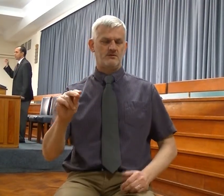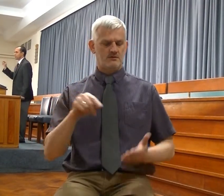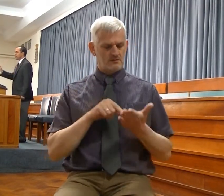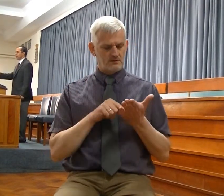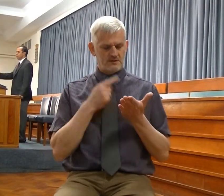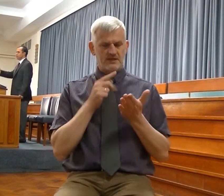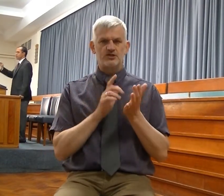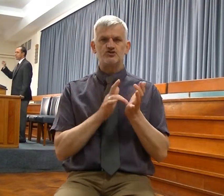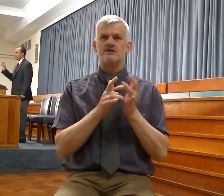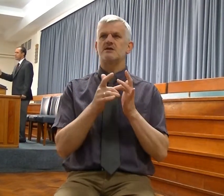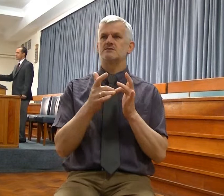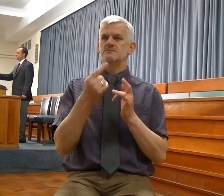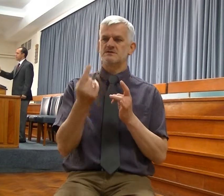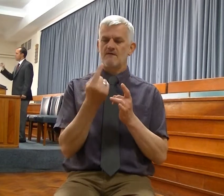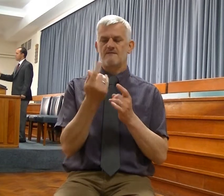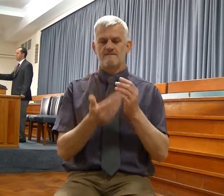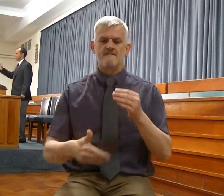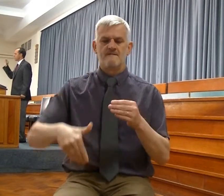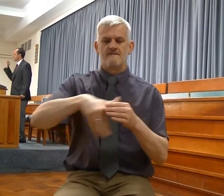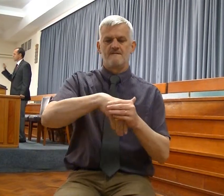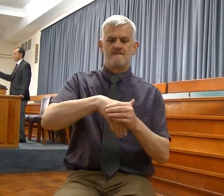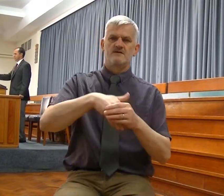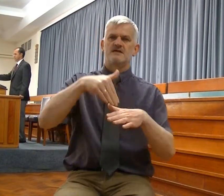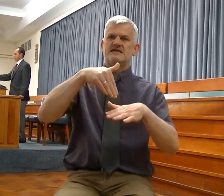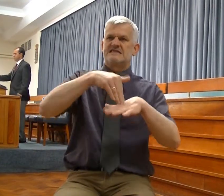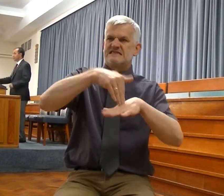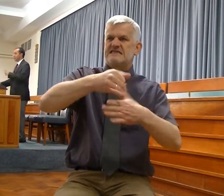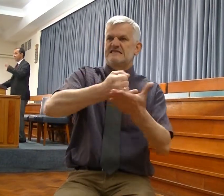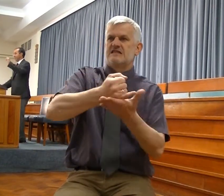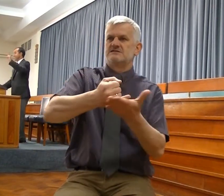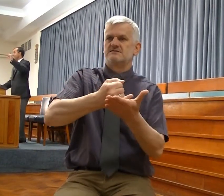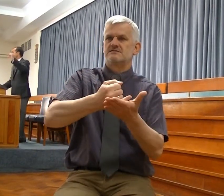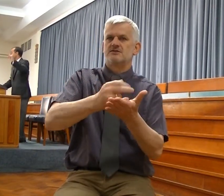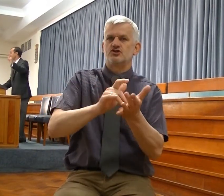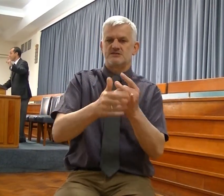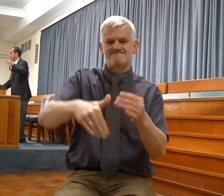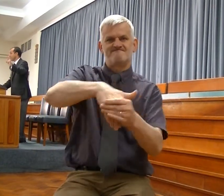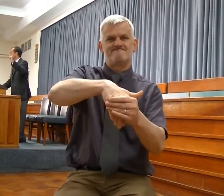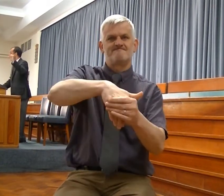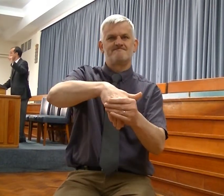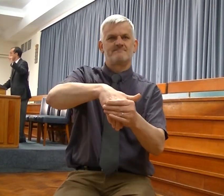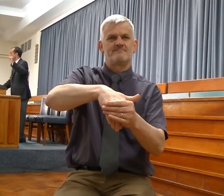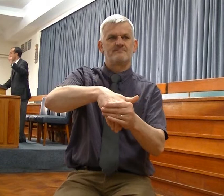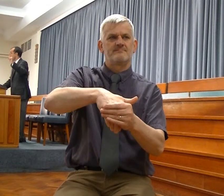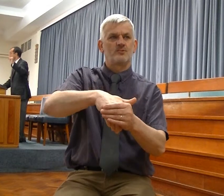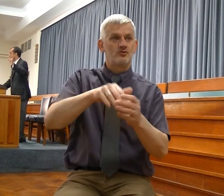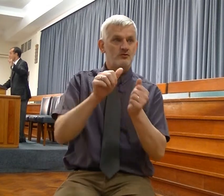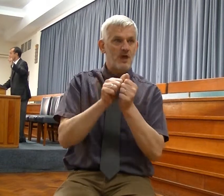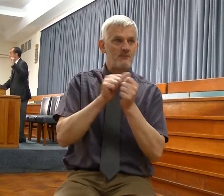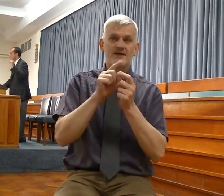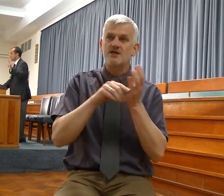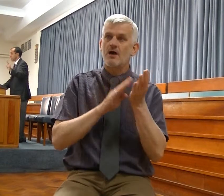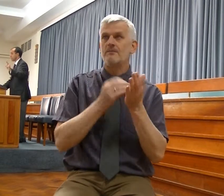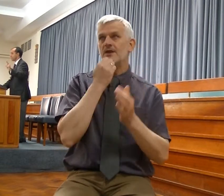Jesus was counted, was numbered among the transgressors. So, I said Psalm 22 is 1,000